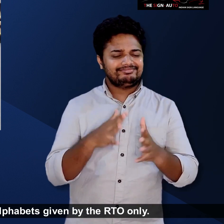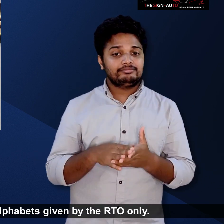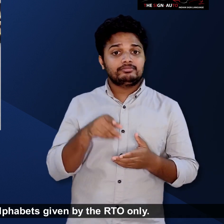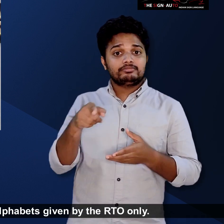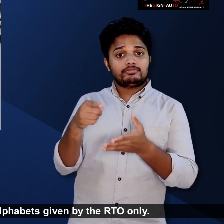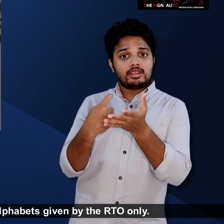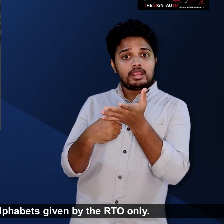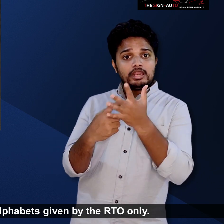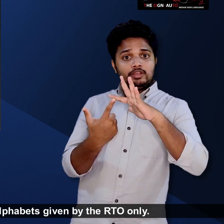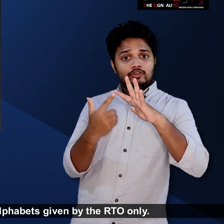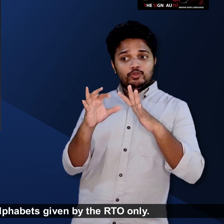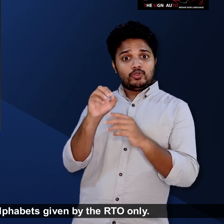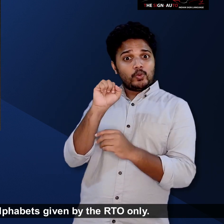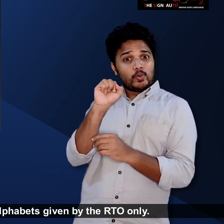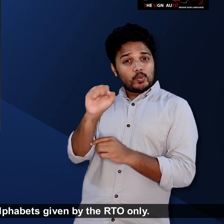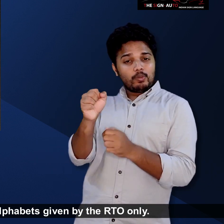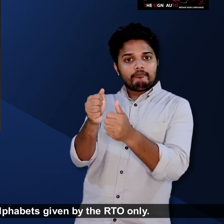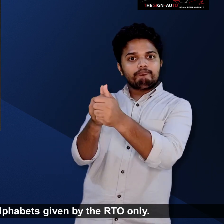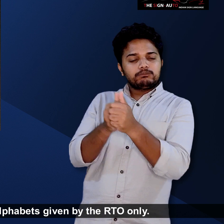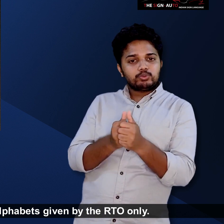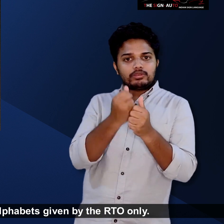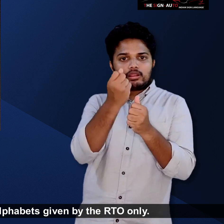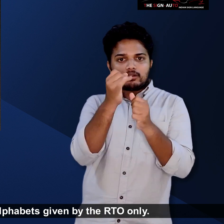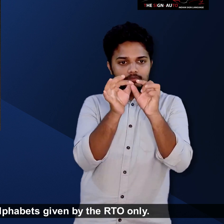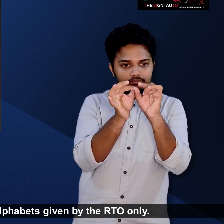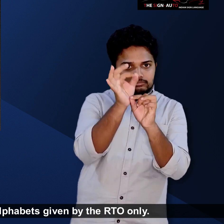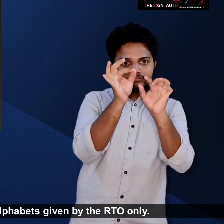no you can write numbers and alphabets given by the rto only